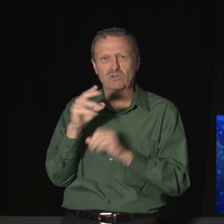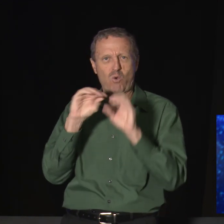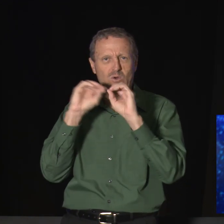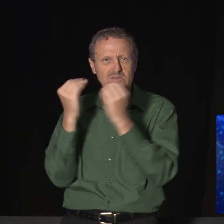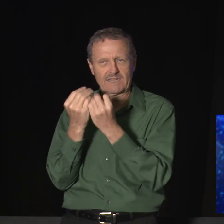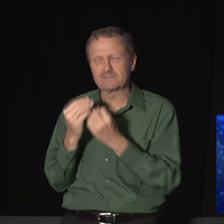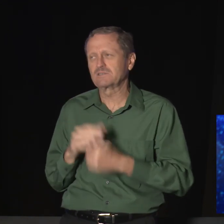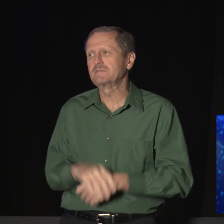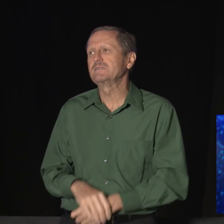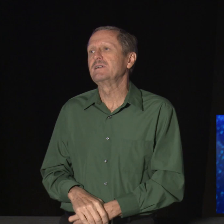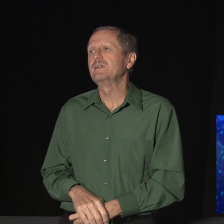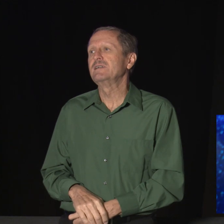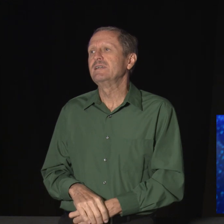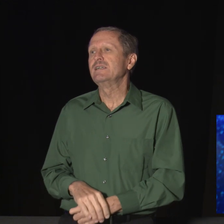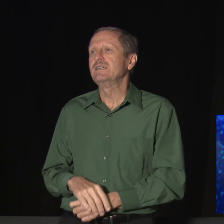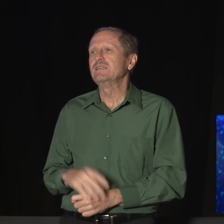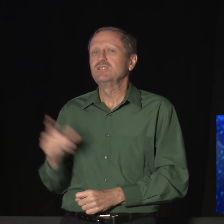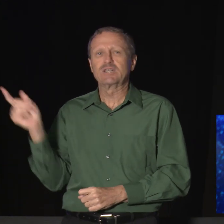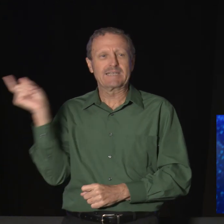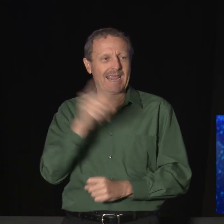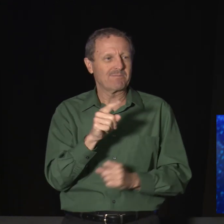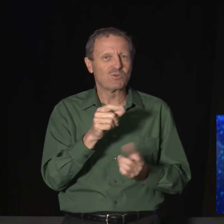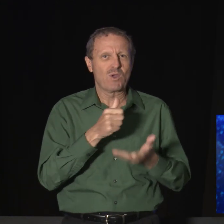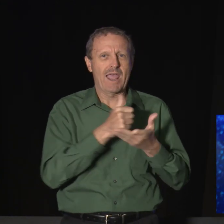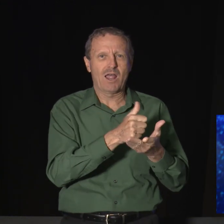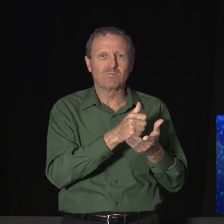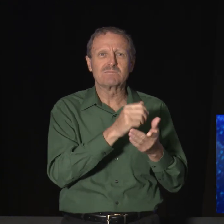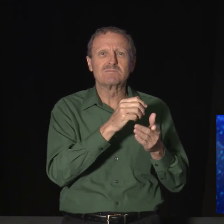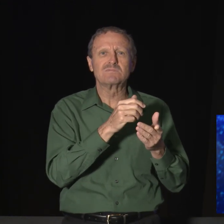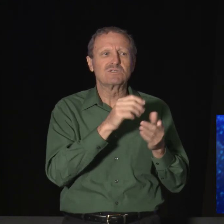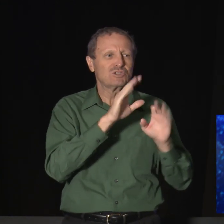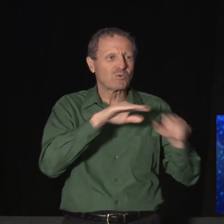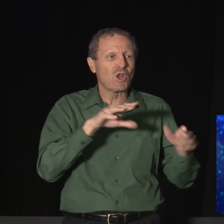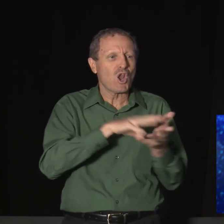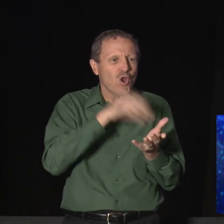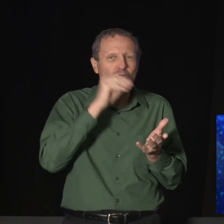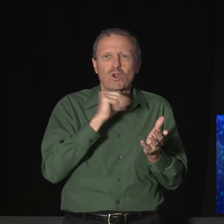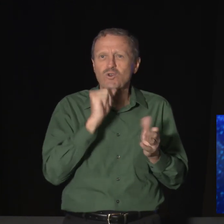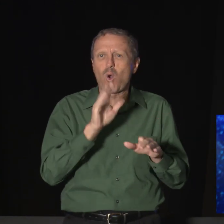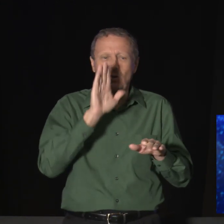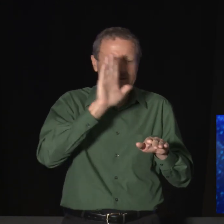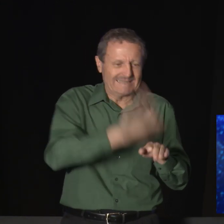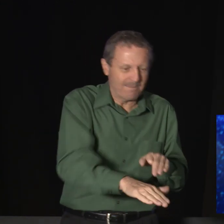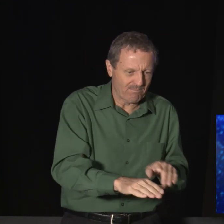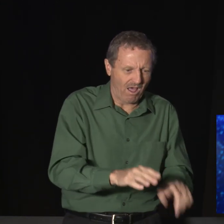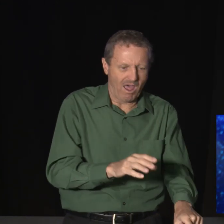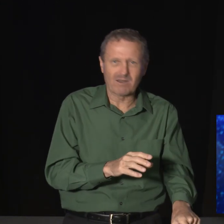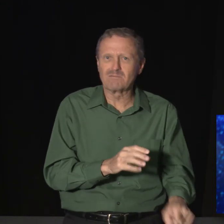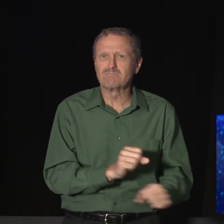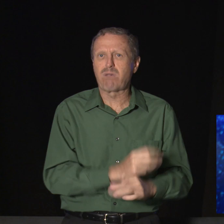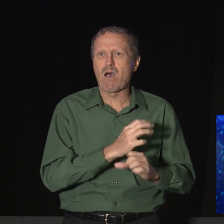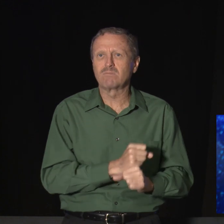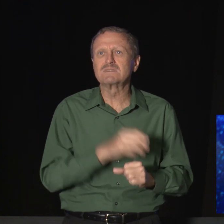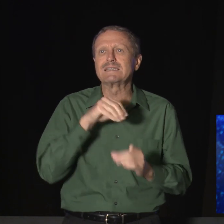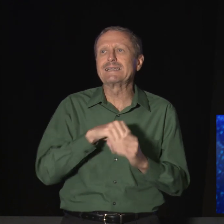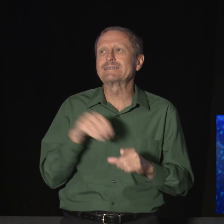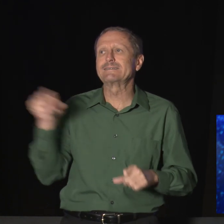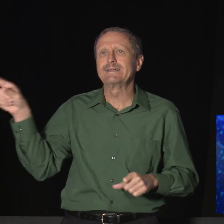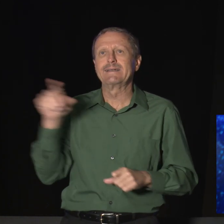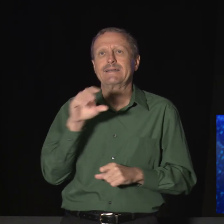organization. She had come to help children learn how to not step on landmines in Somalia.